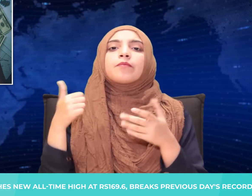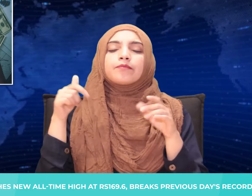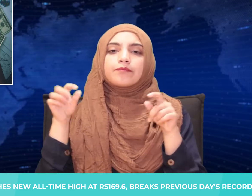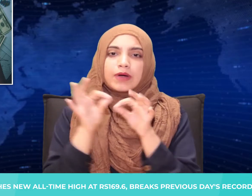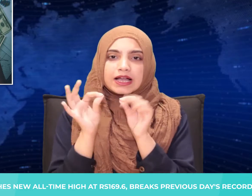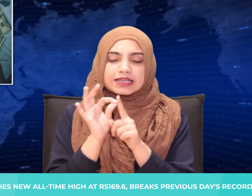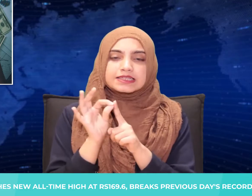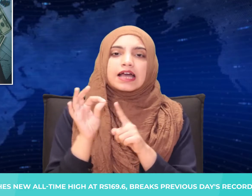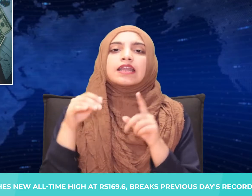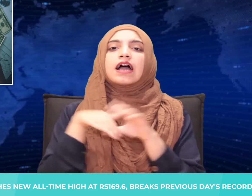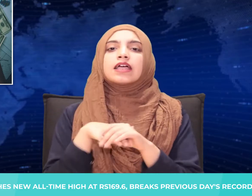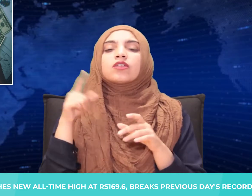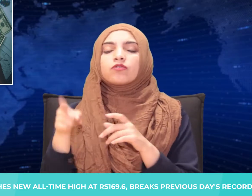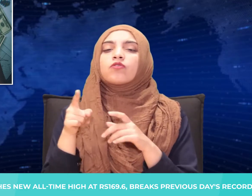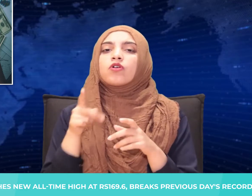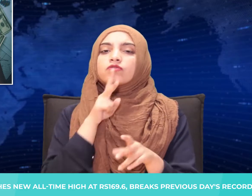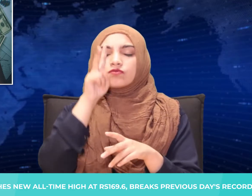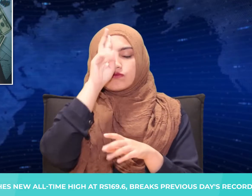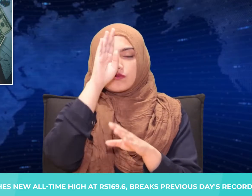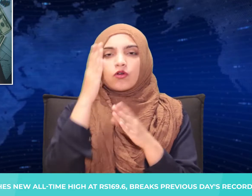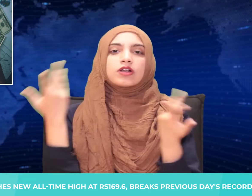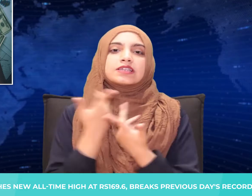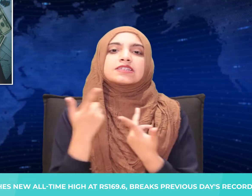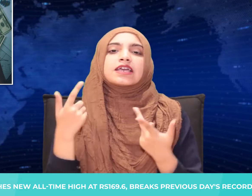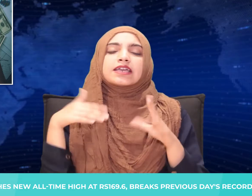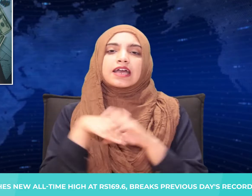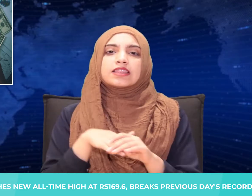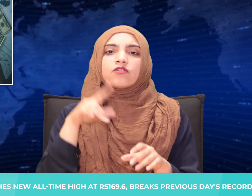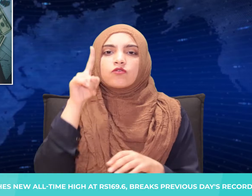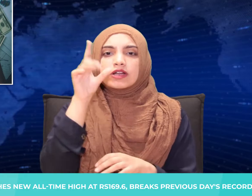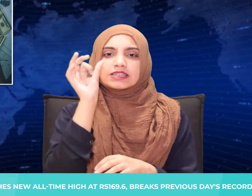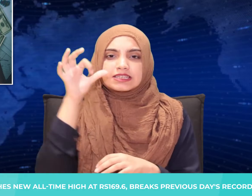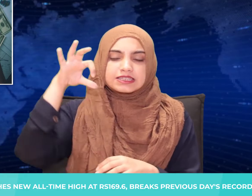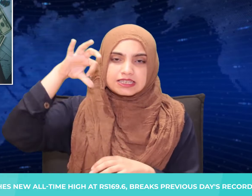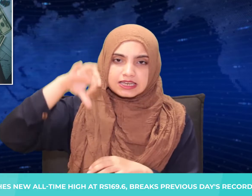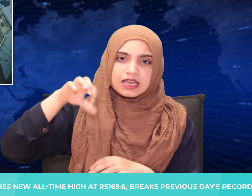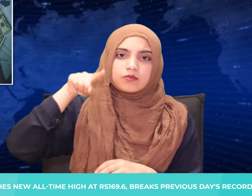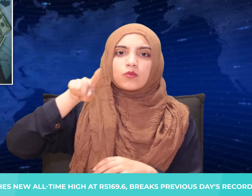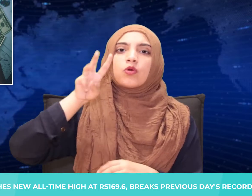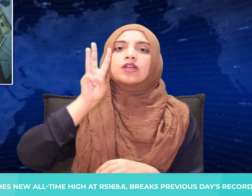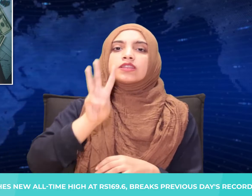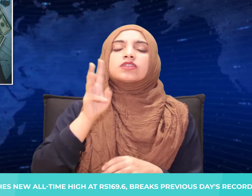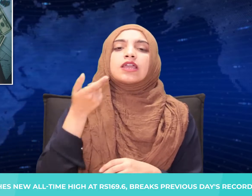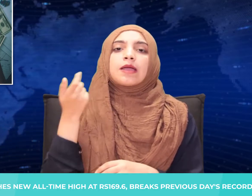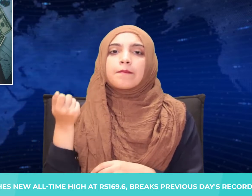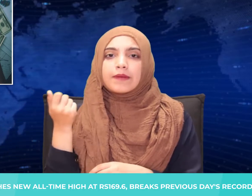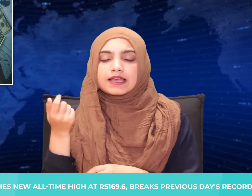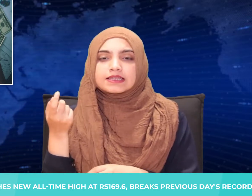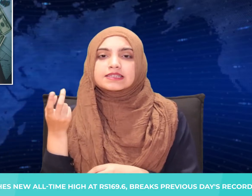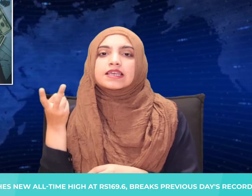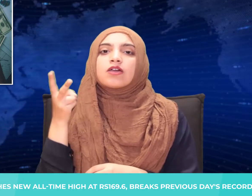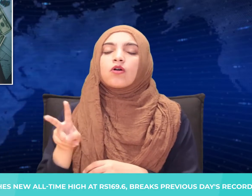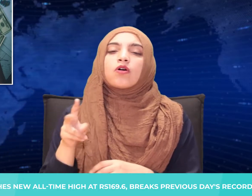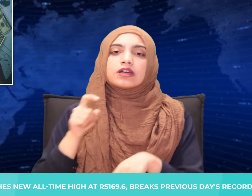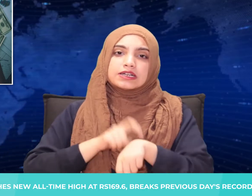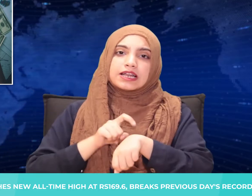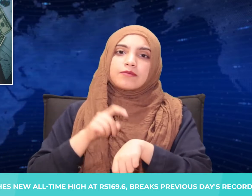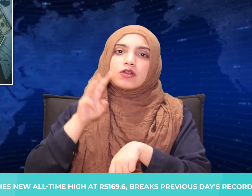market, the greenback was trading at 169.3 rupees around 4:45 pm on